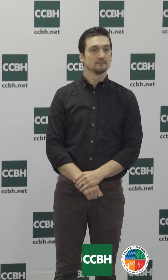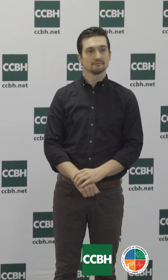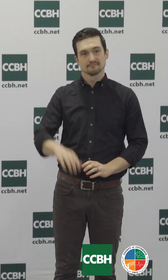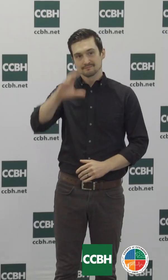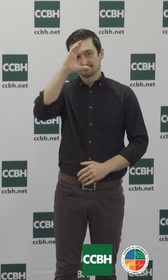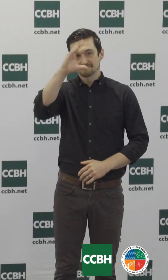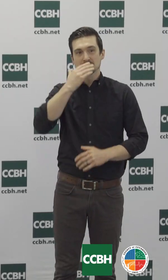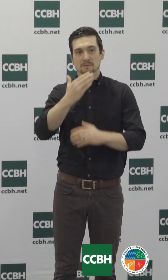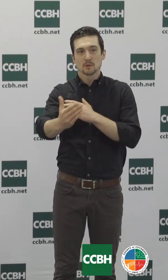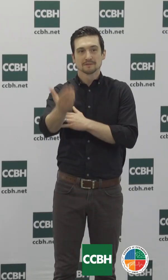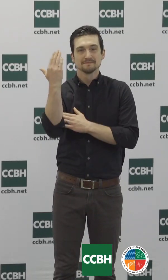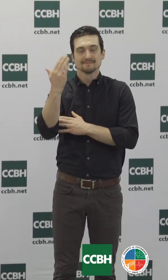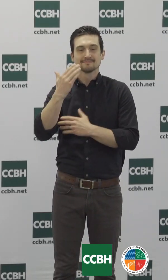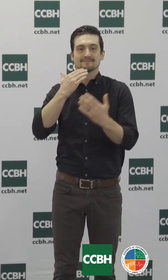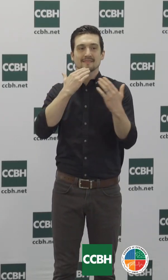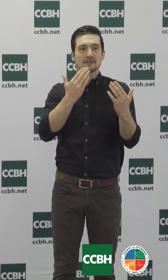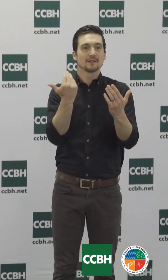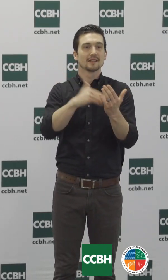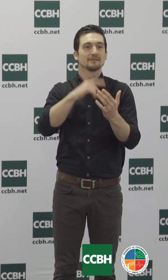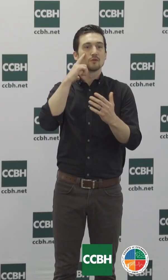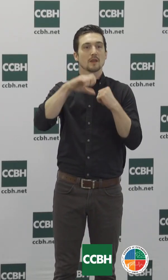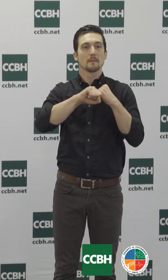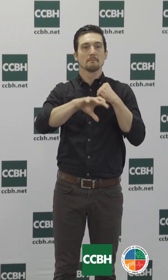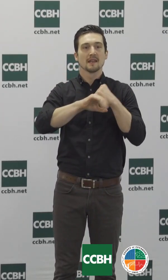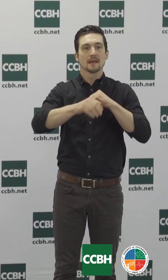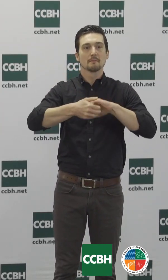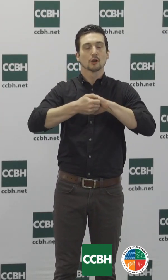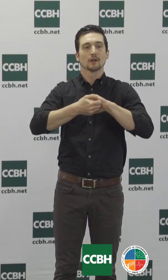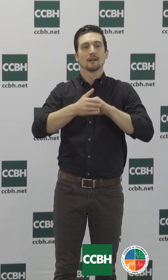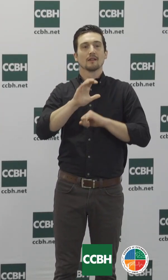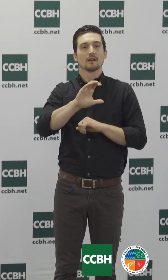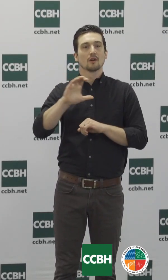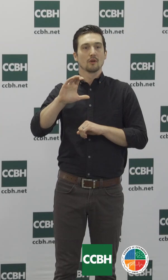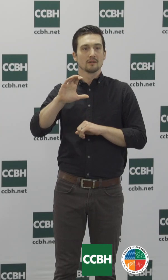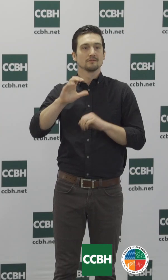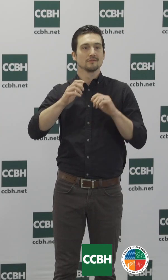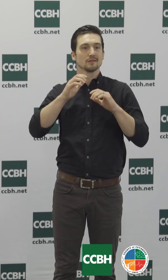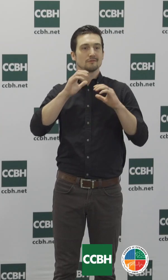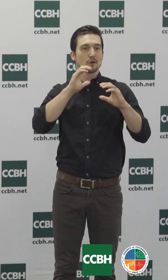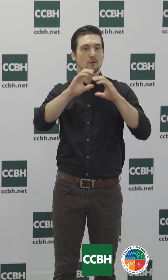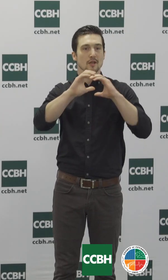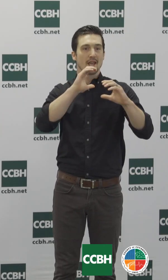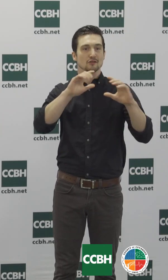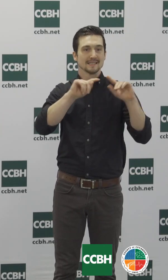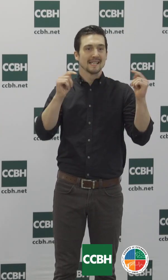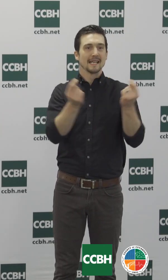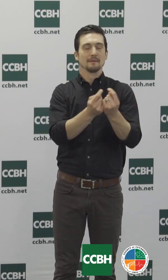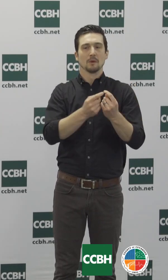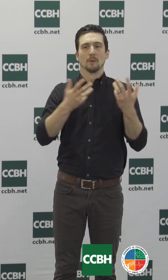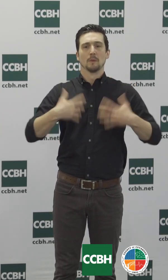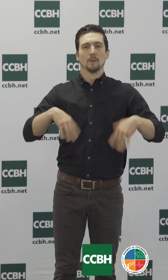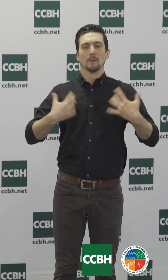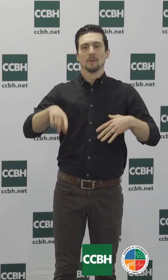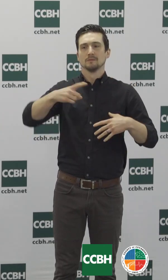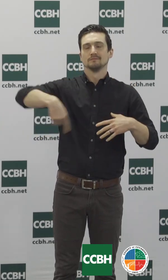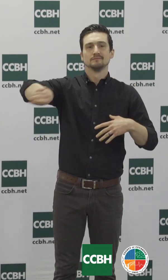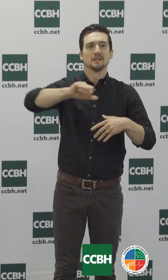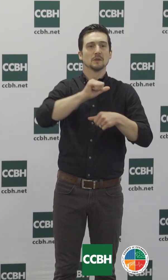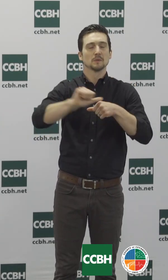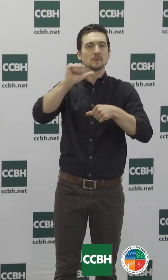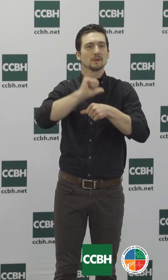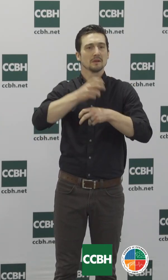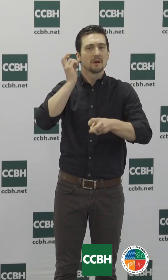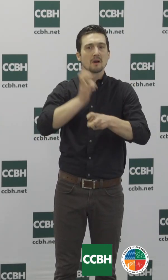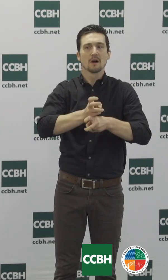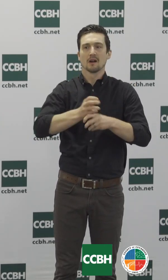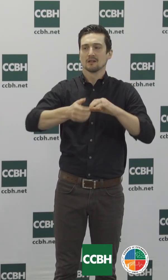So good morning. Thank you again to our media partners and the Cuyahoga County Communications team who works really hard along with all of our other